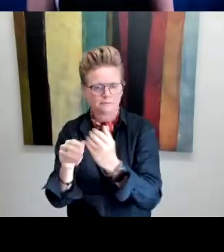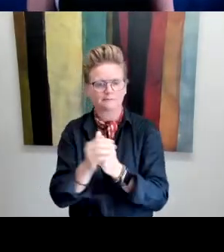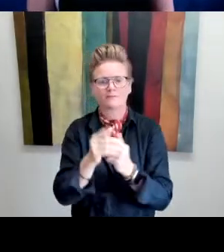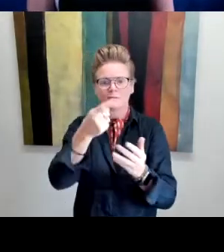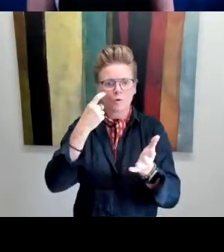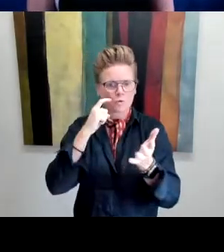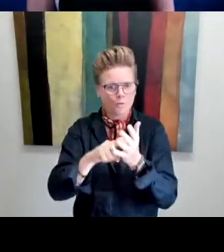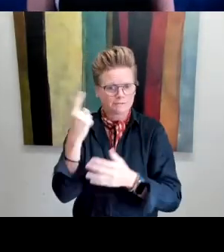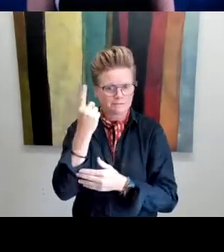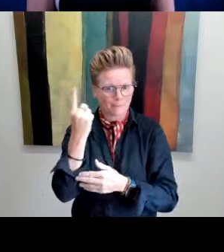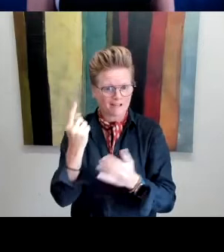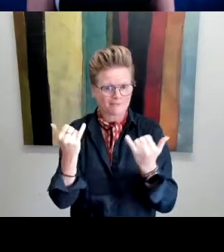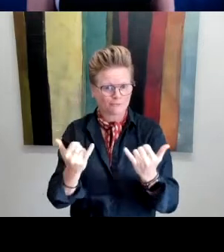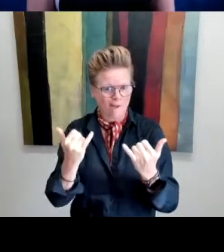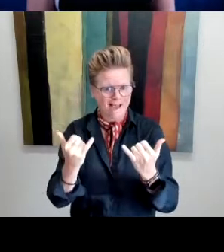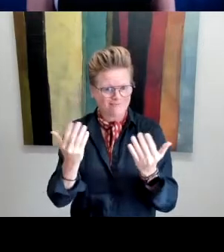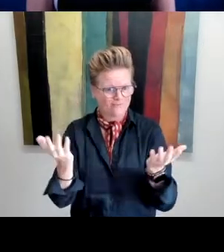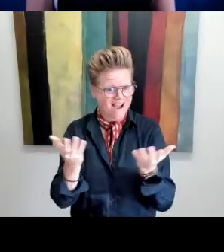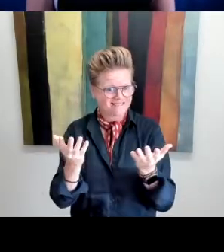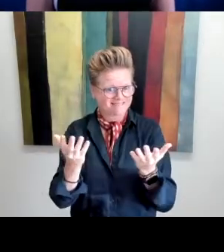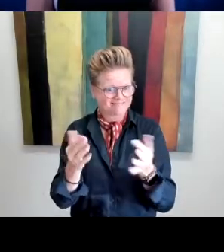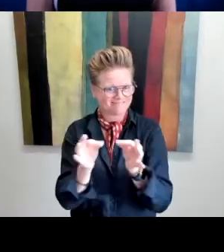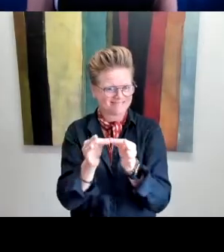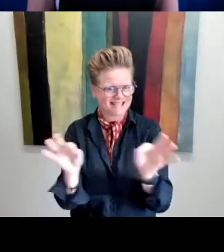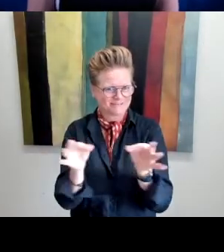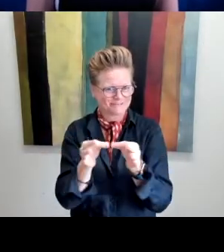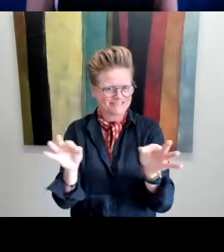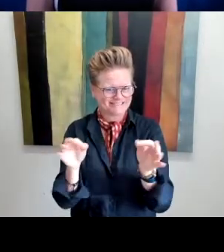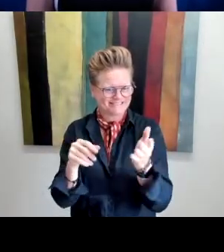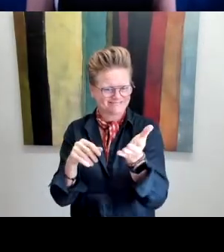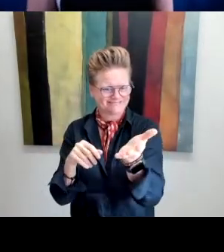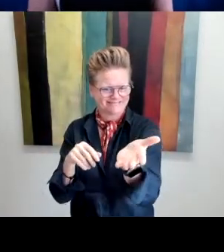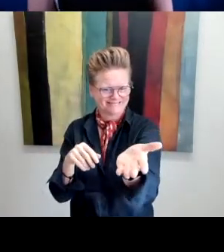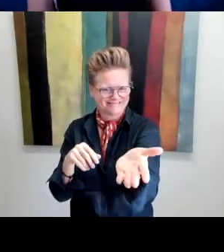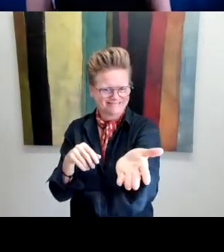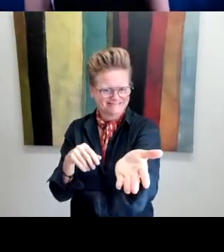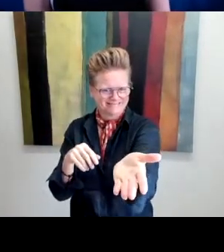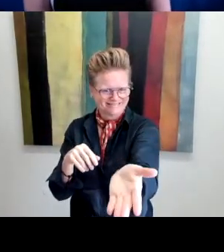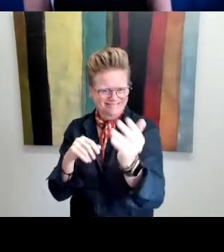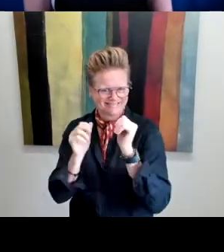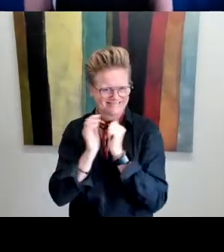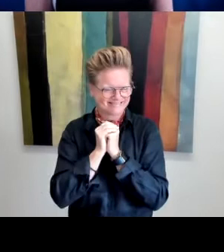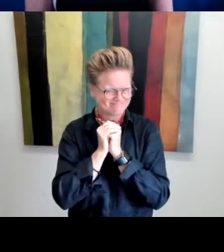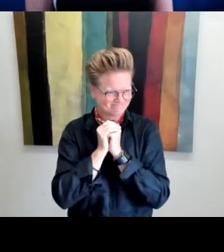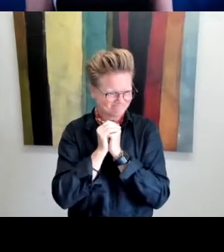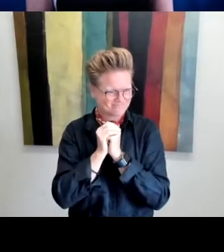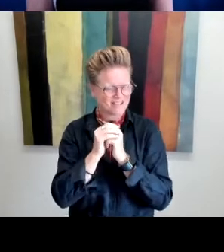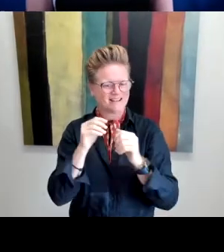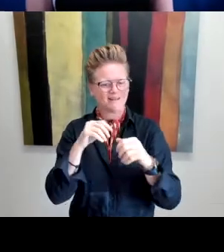I have a few additions. If you've noticed something today, it's captioned.